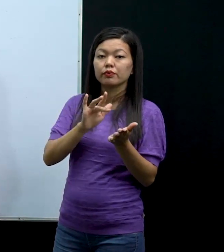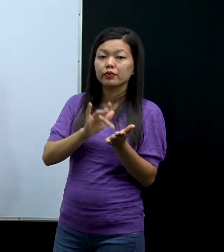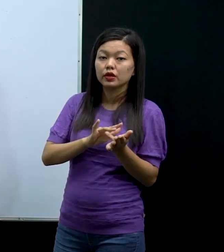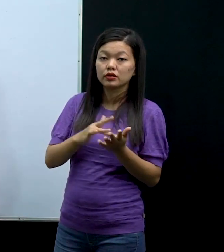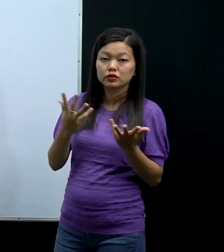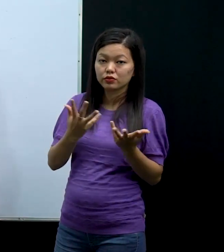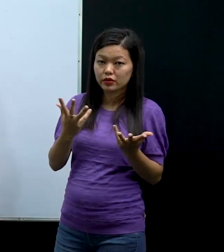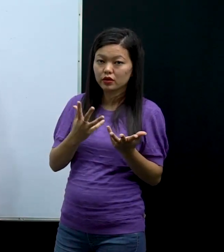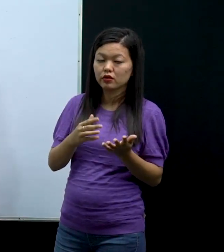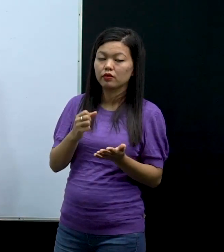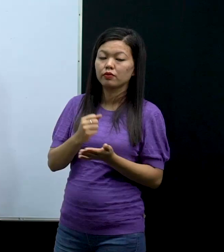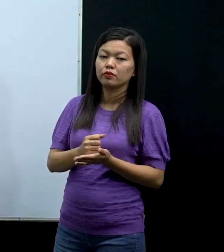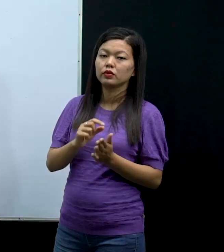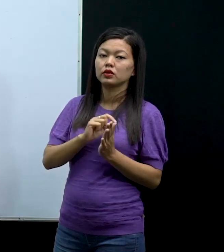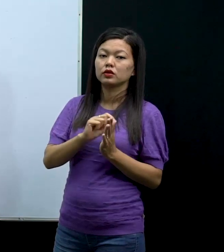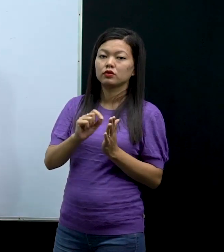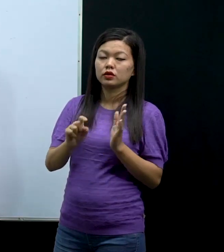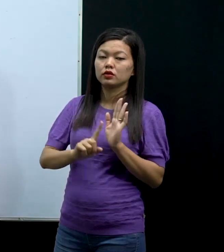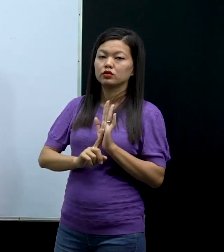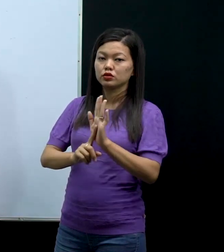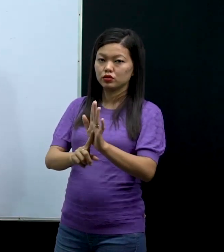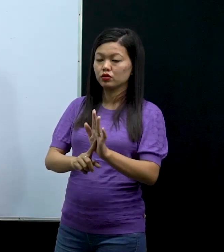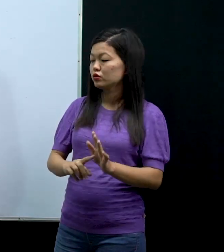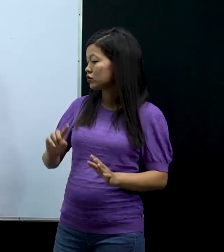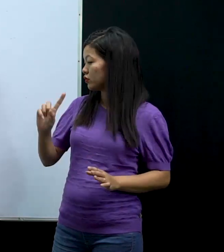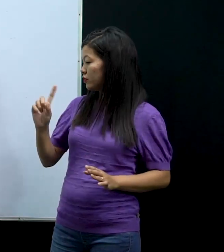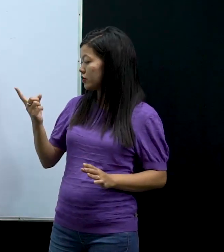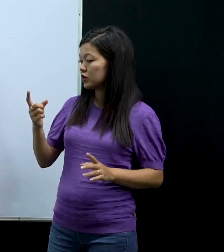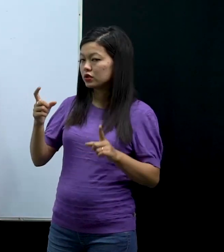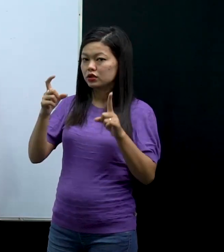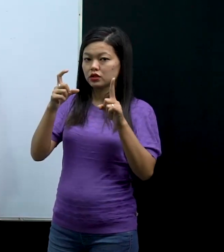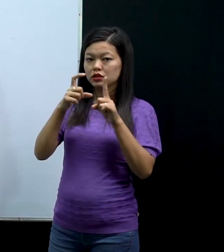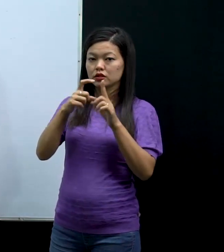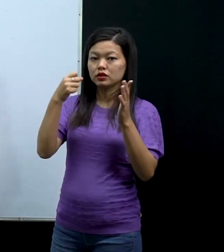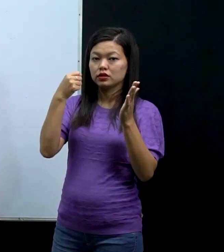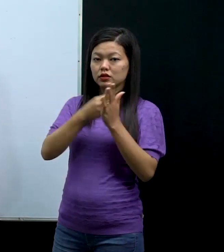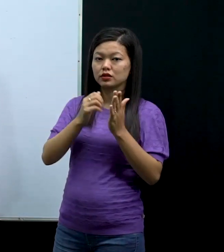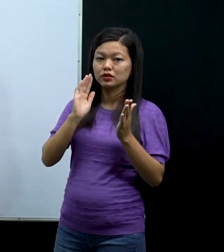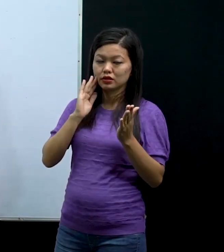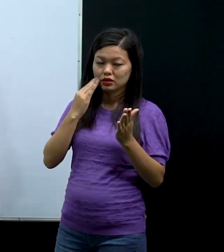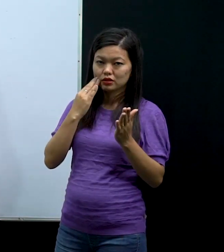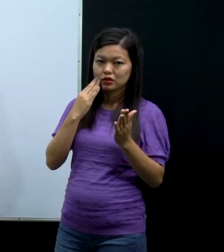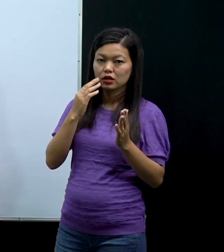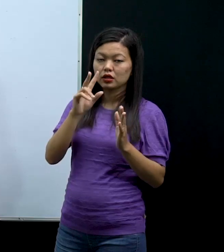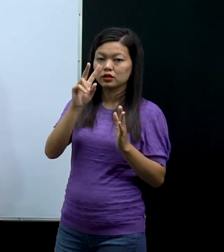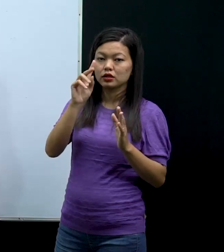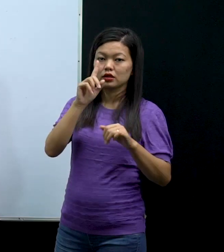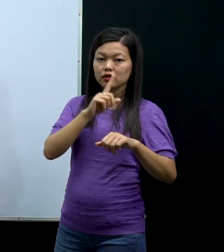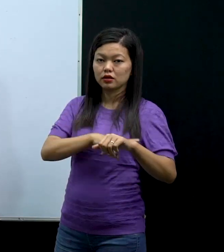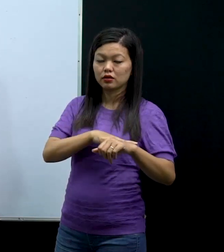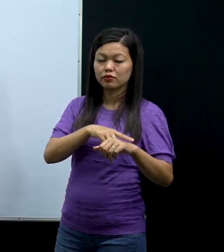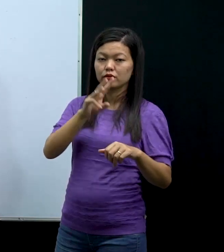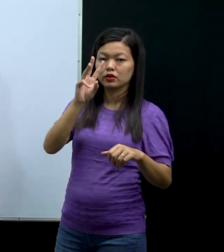very simple but understandable. And also you have to make sure that it is written in simple present tense.